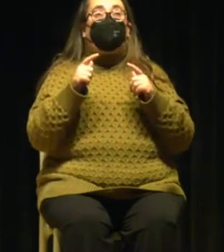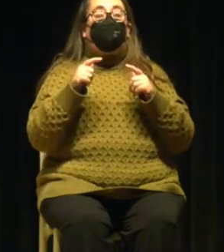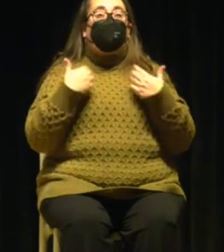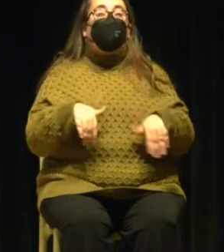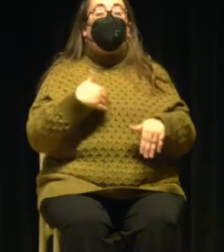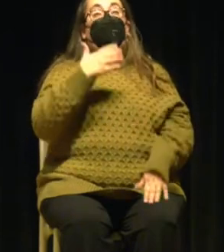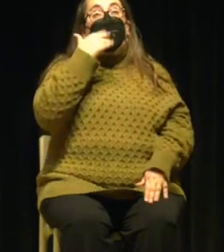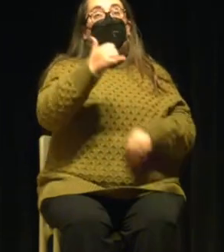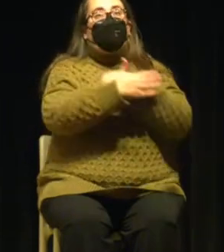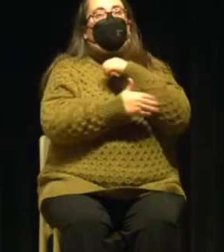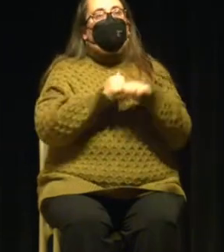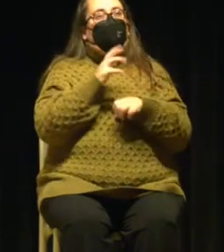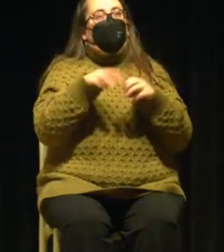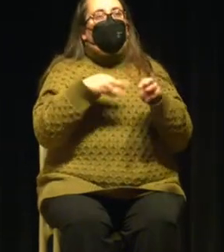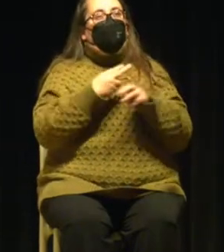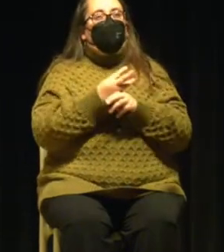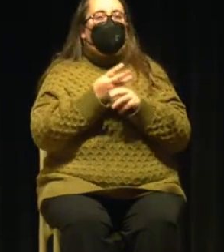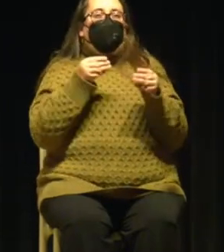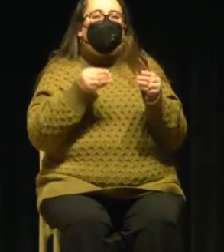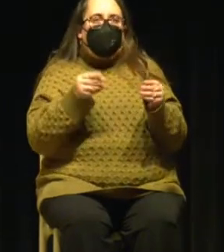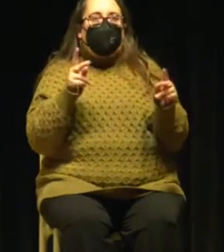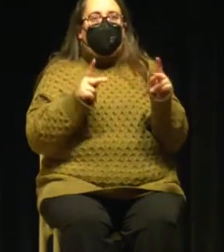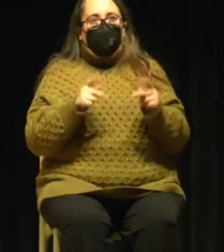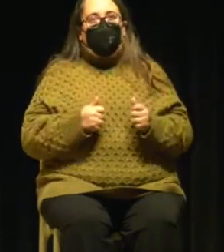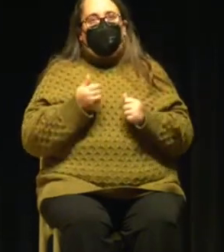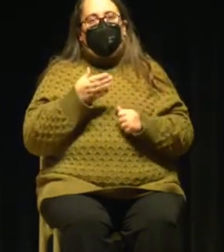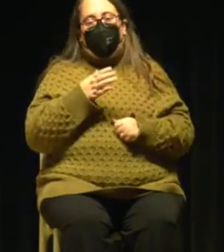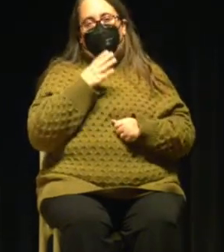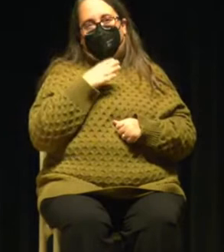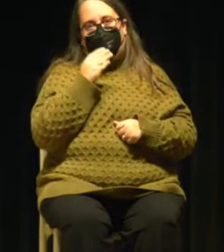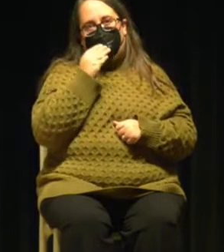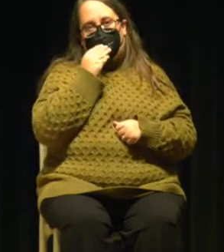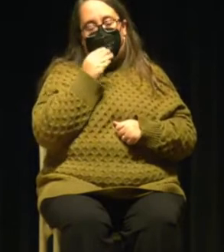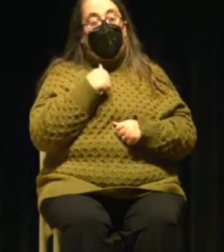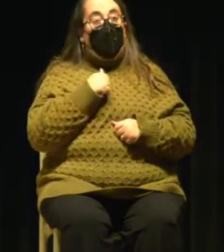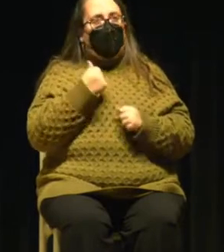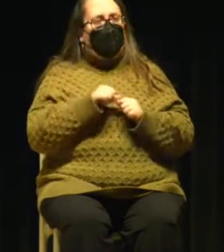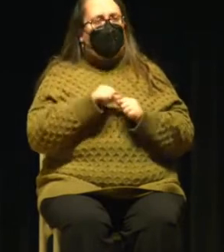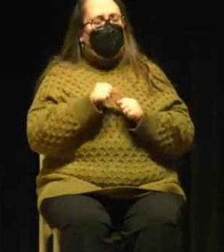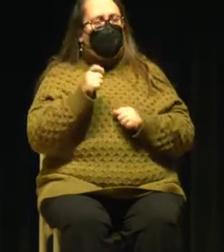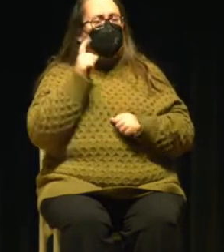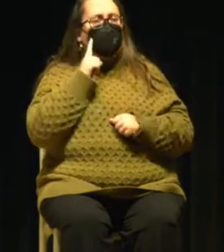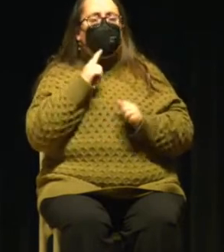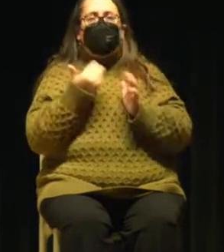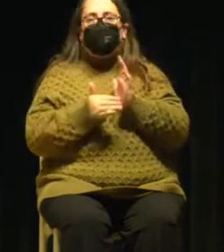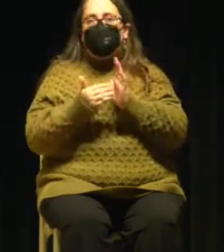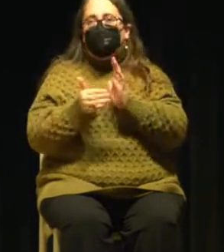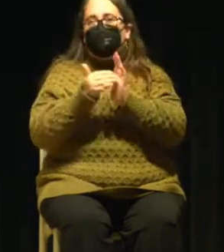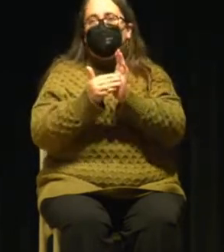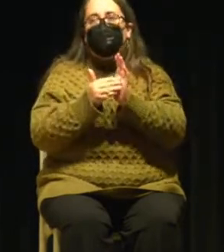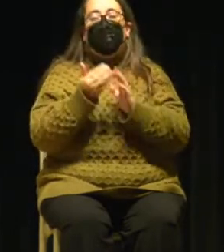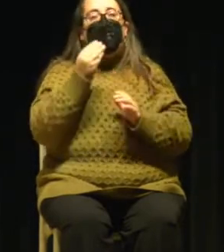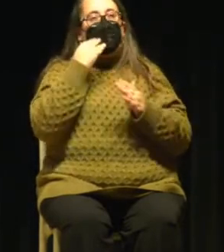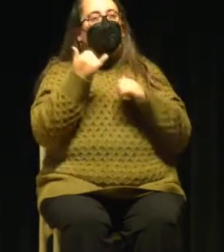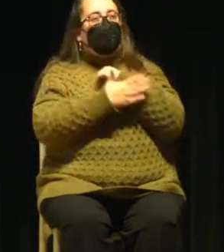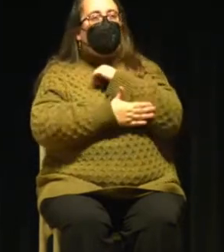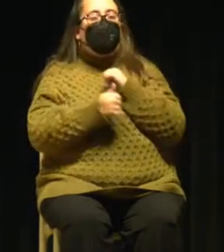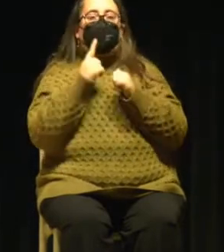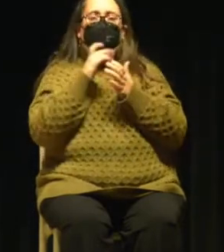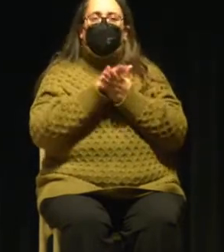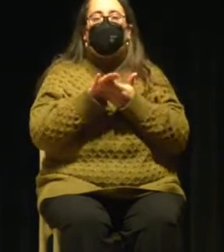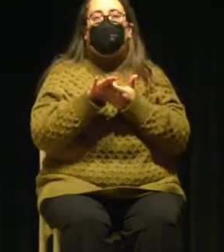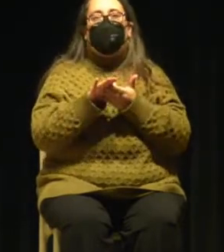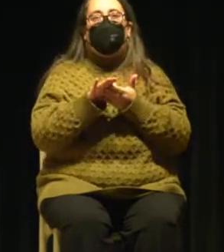its citizens food that wasn't good for them. I remember hearing them say over and over growing up, like, food in this country is